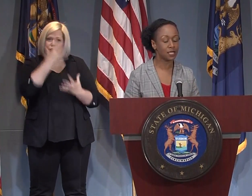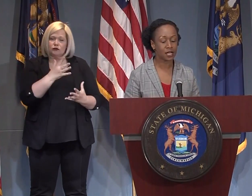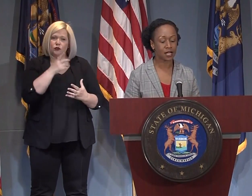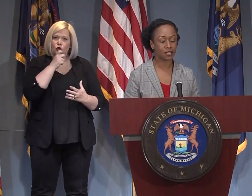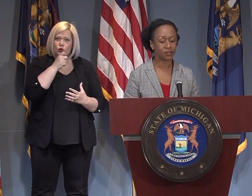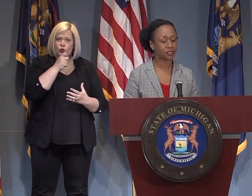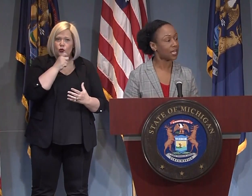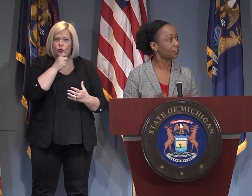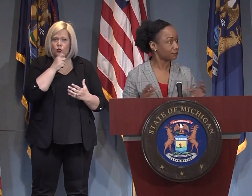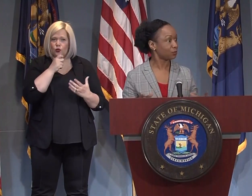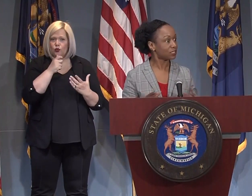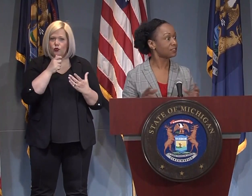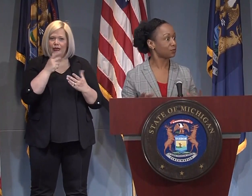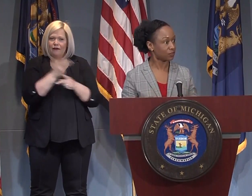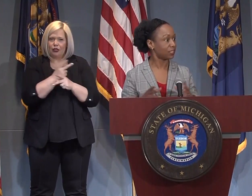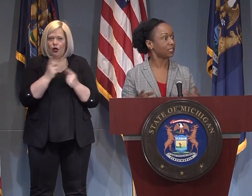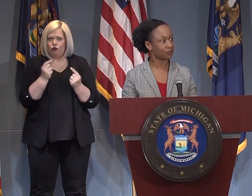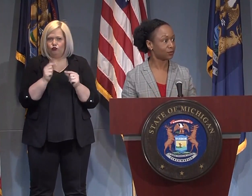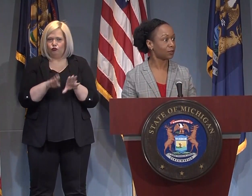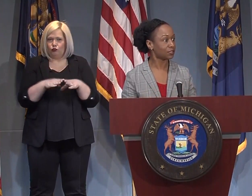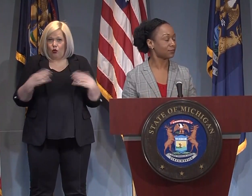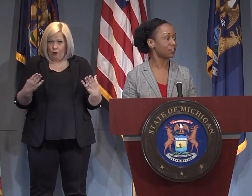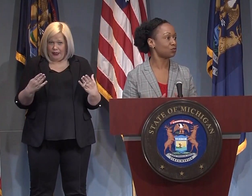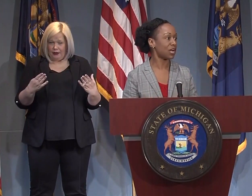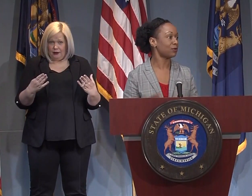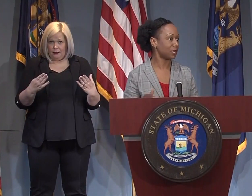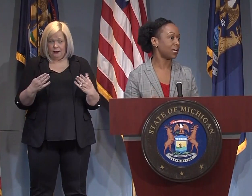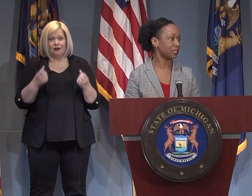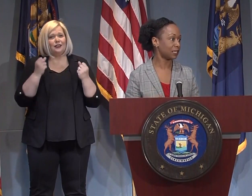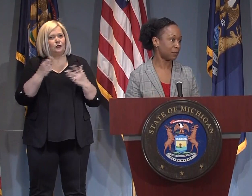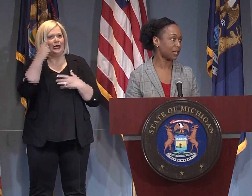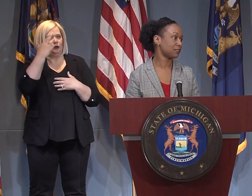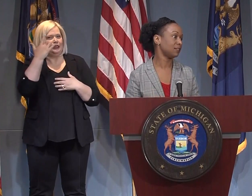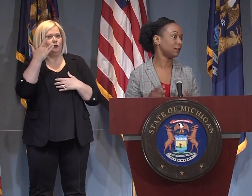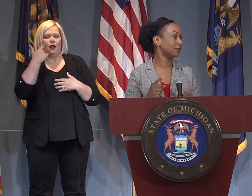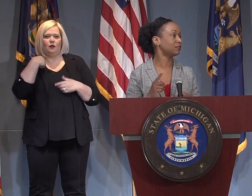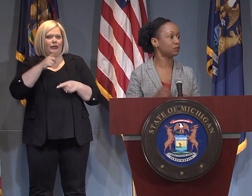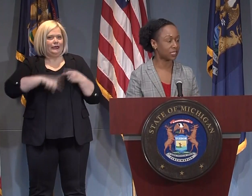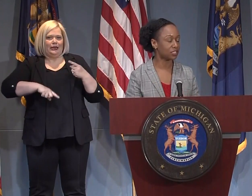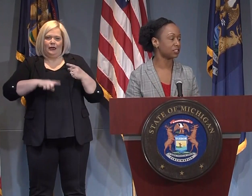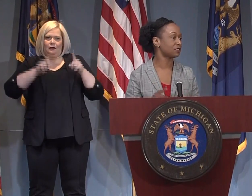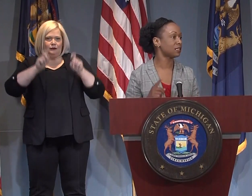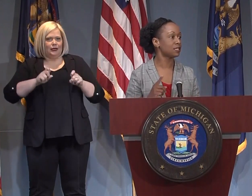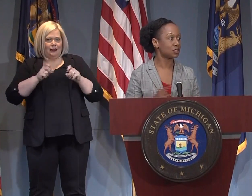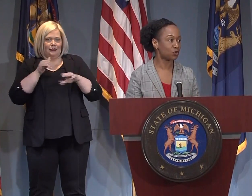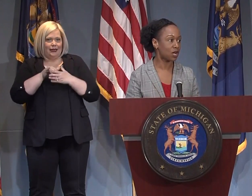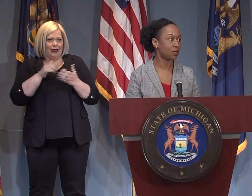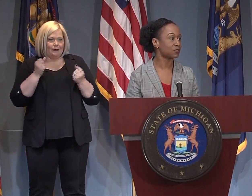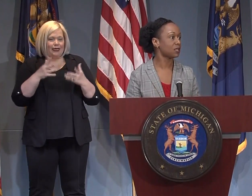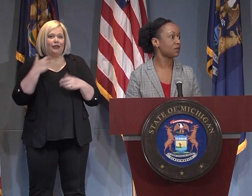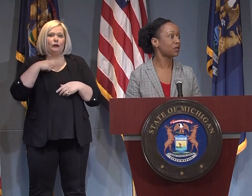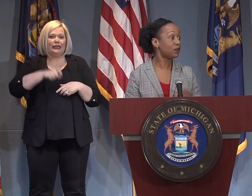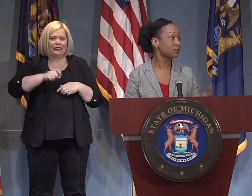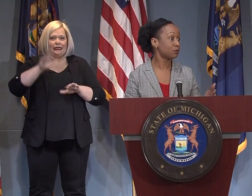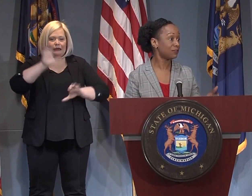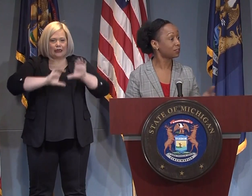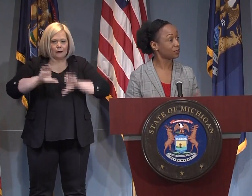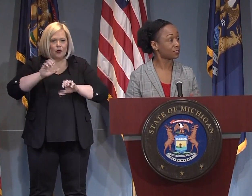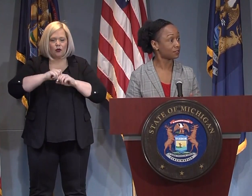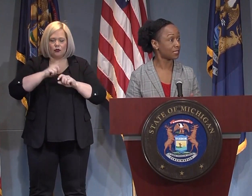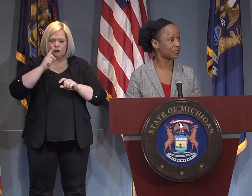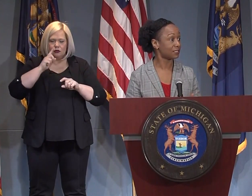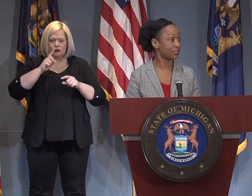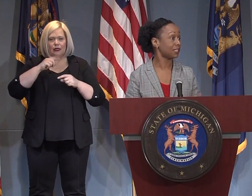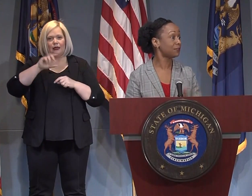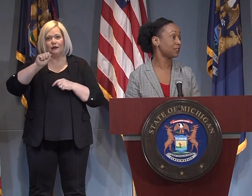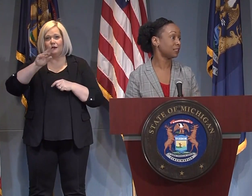response. There's a lot of reasons, and we're thinking through those as far as why we're not at that capacity. Again, reagents, swabs, but also we've